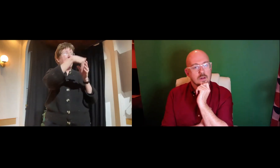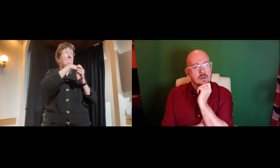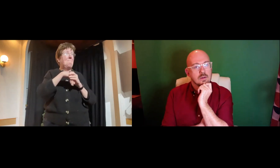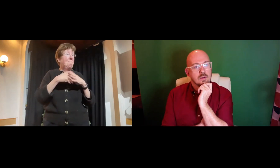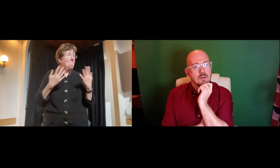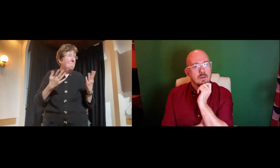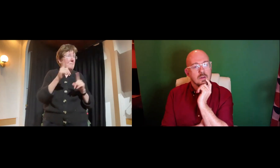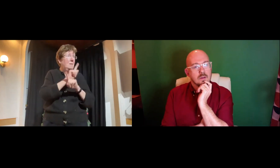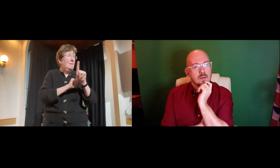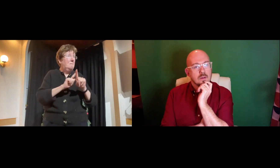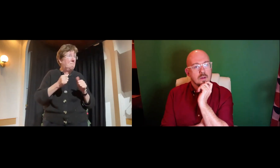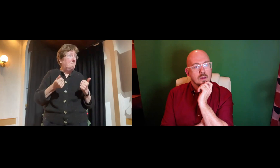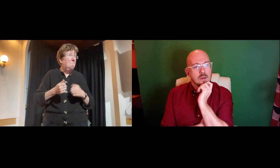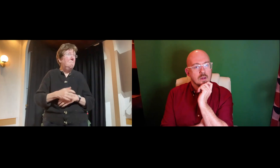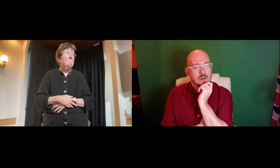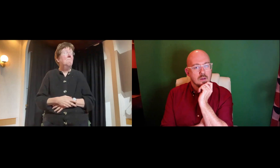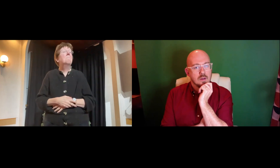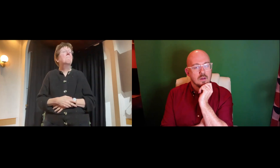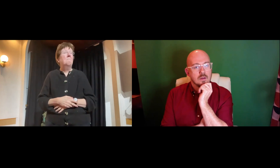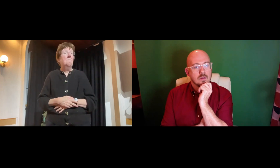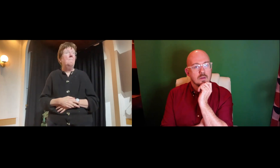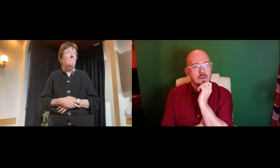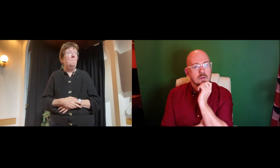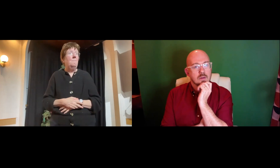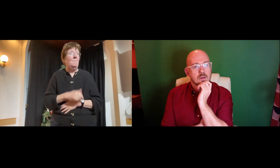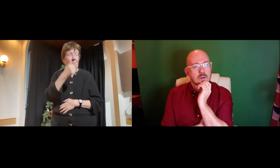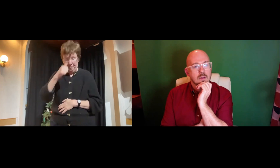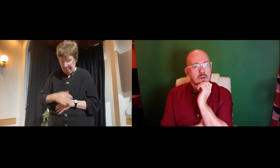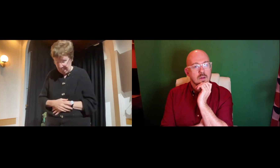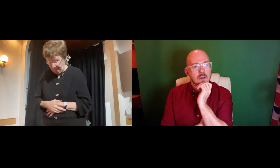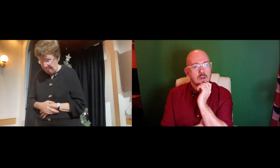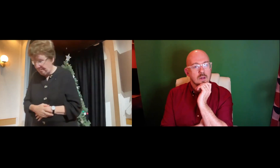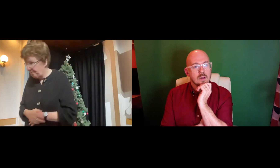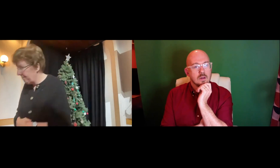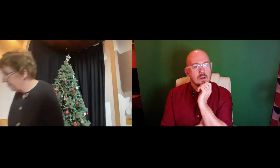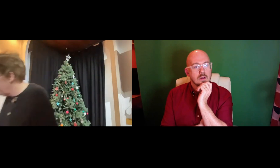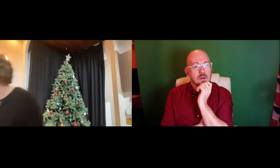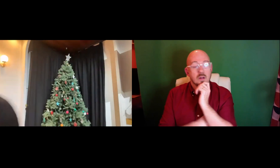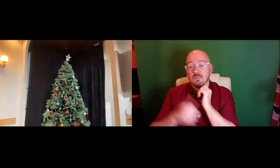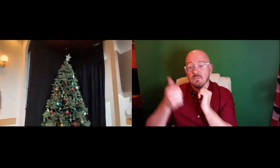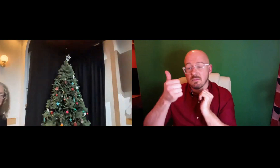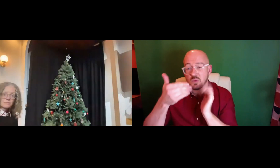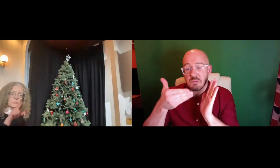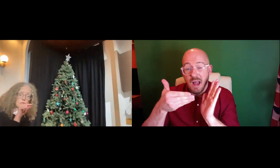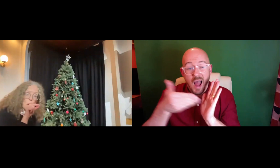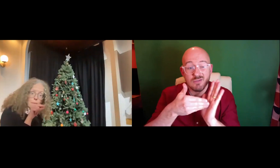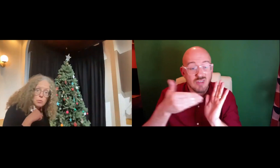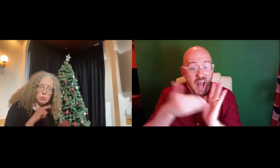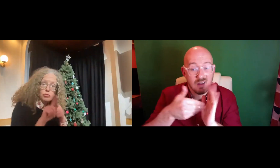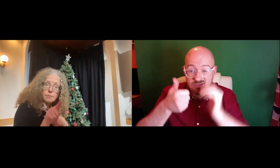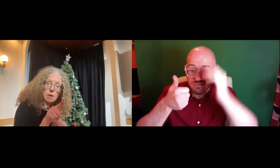need more tutors. And so if people would like to be involved, let us know.